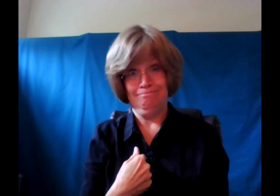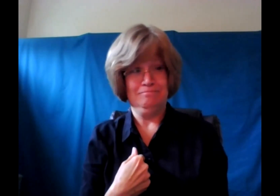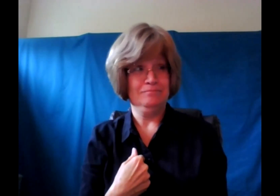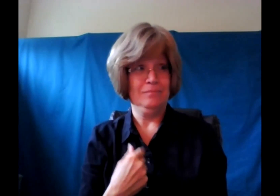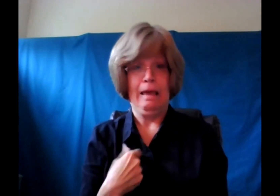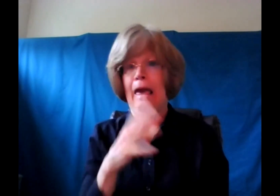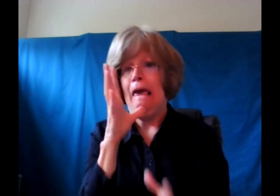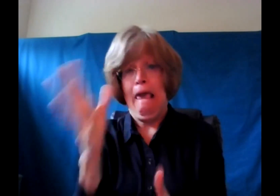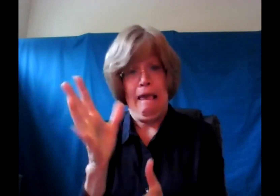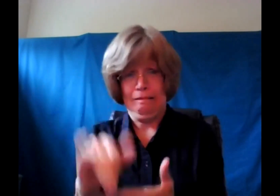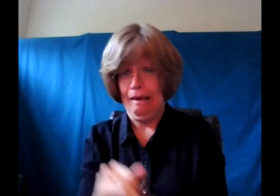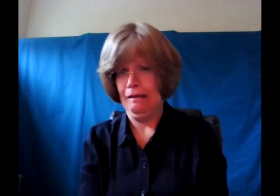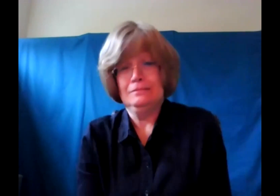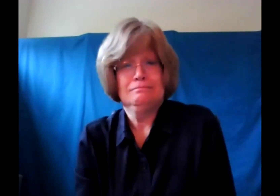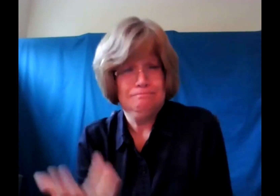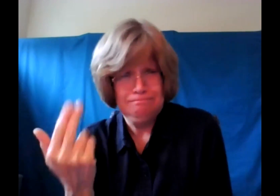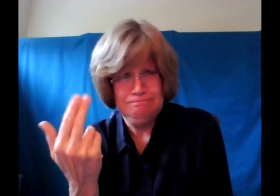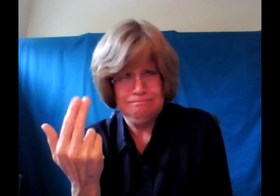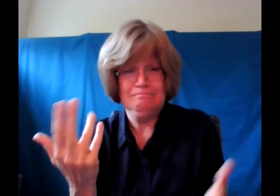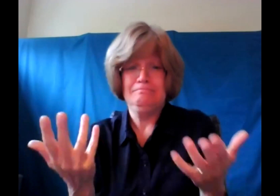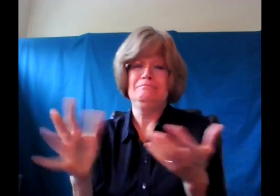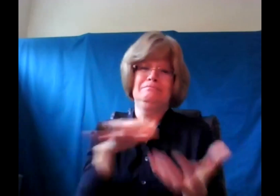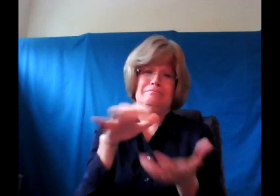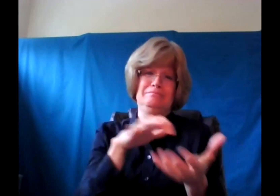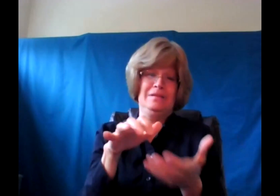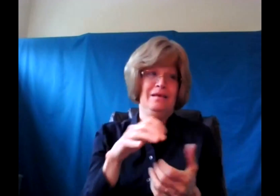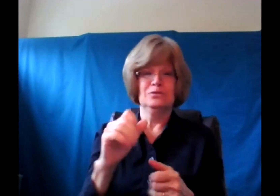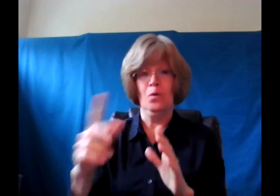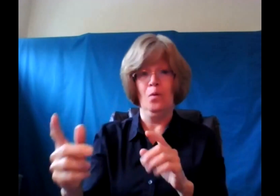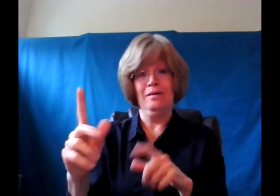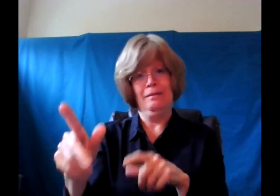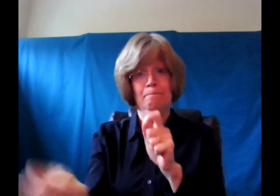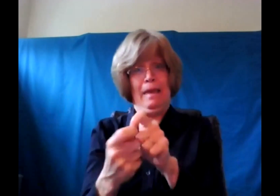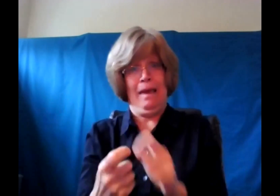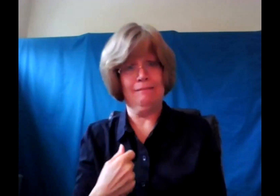And I always hate it. So today is payback.